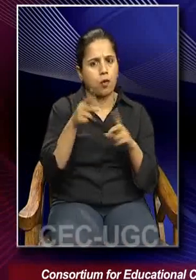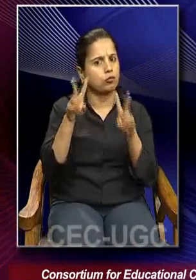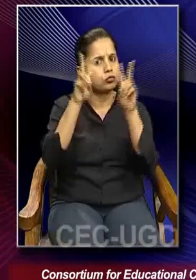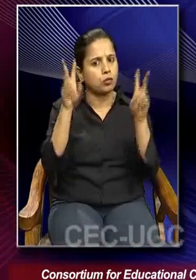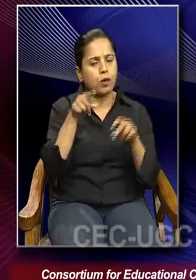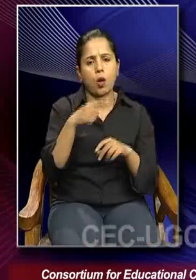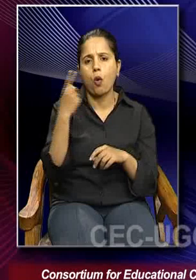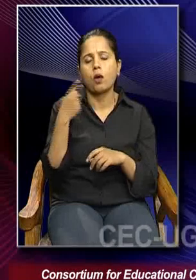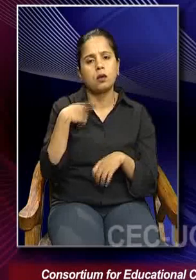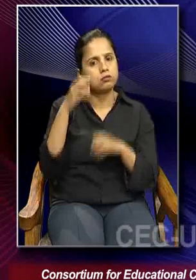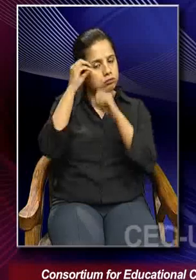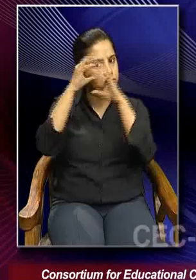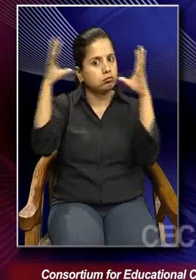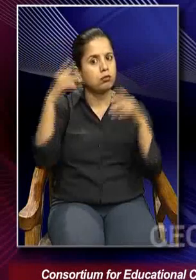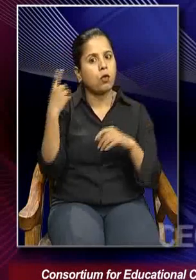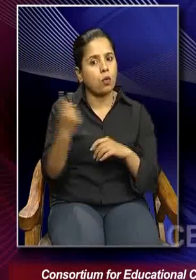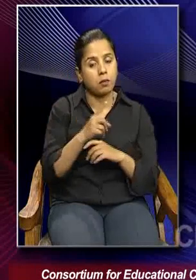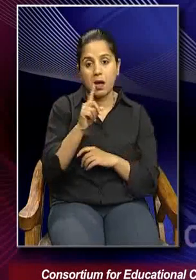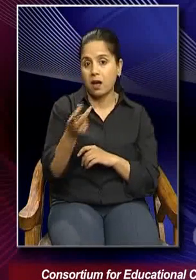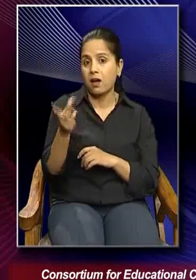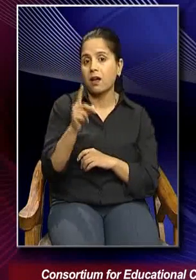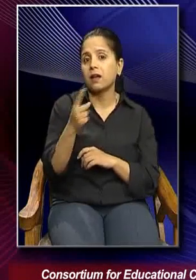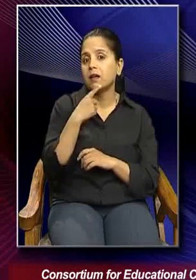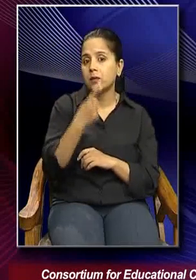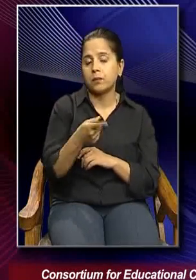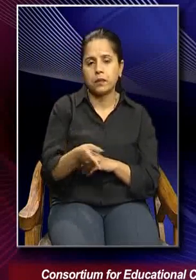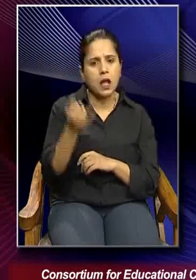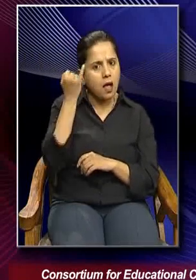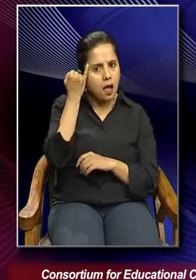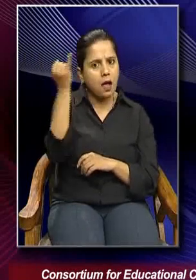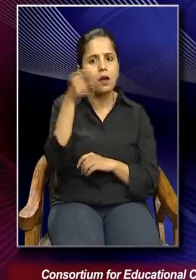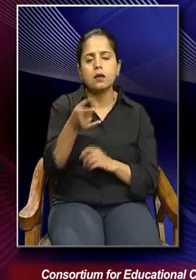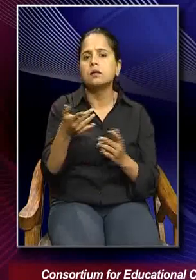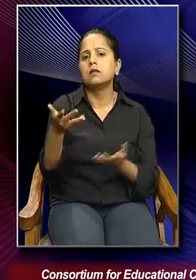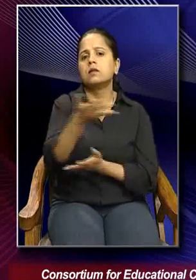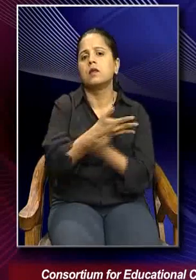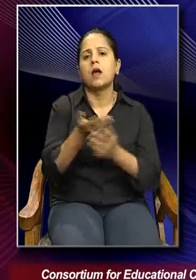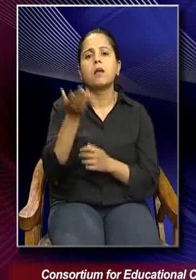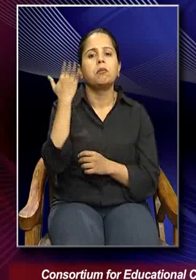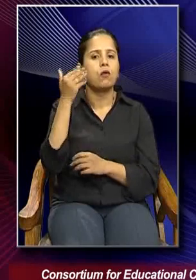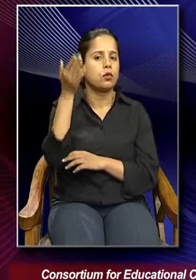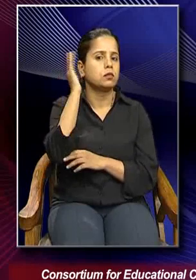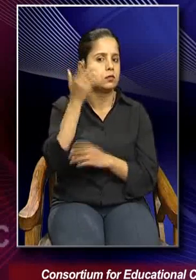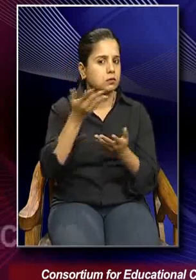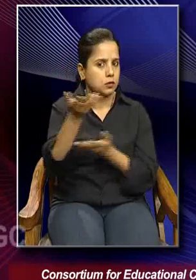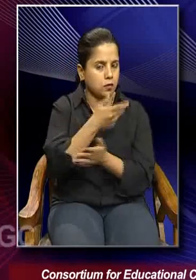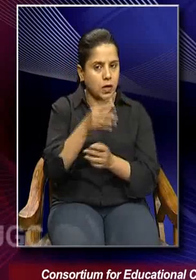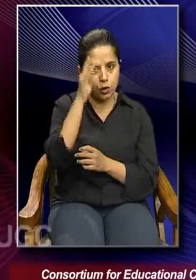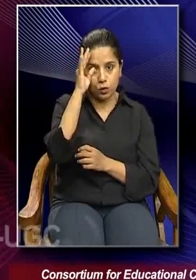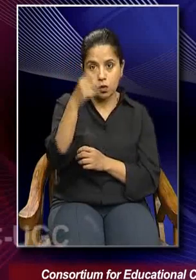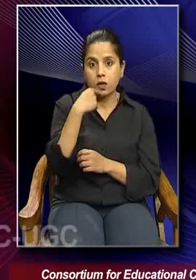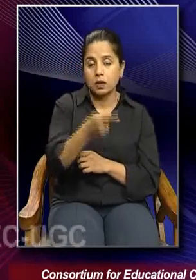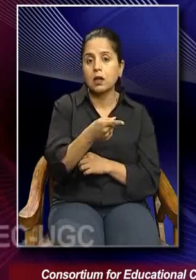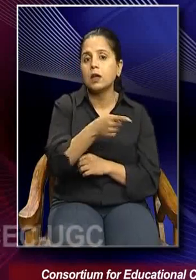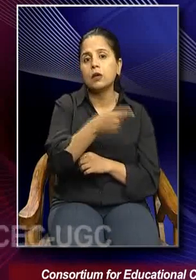a manifestation. And again this idea was discussed in the previous lecture in the theory of